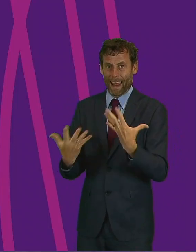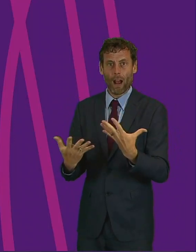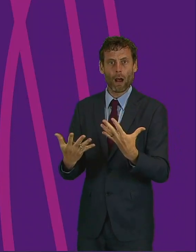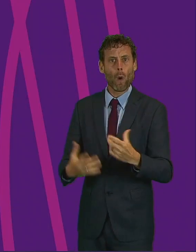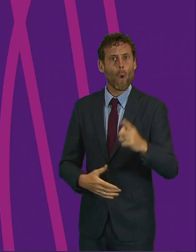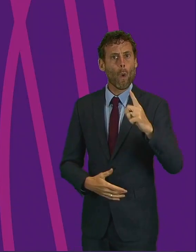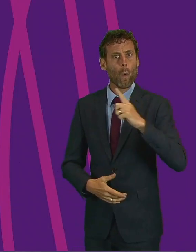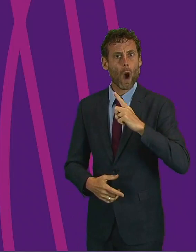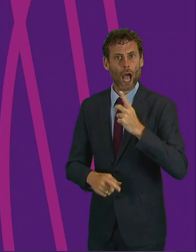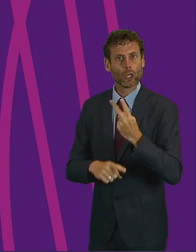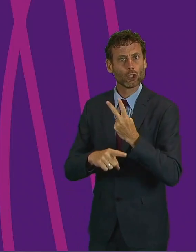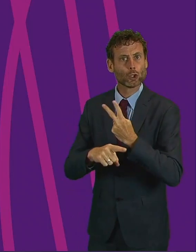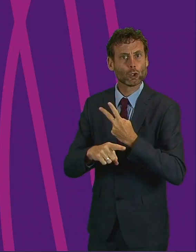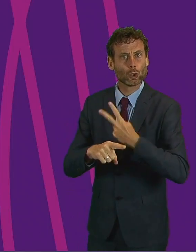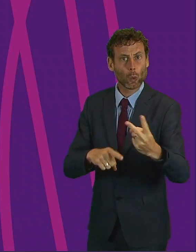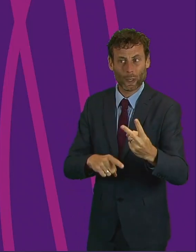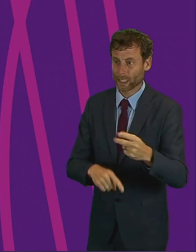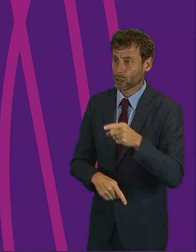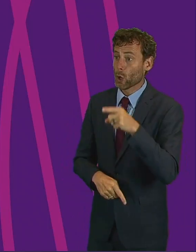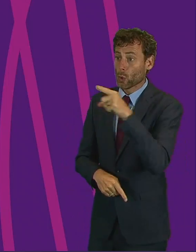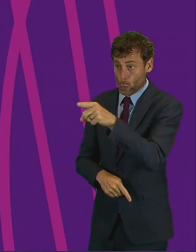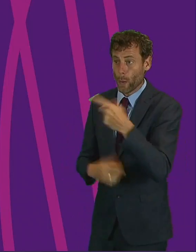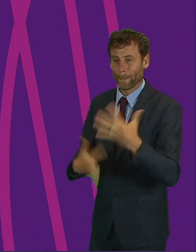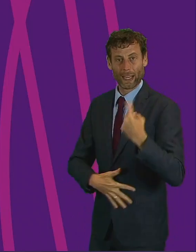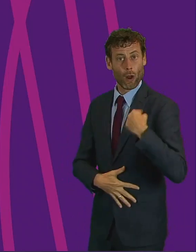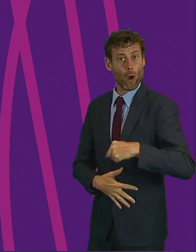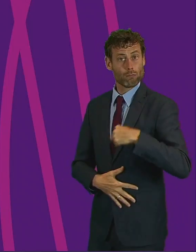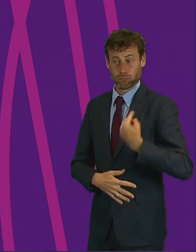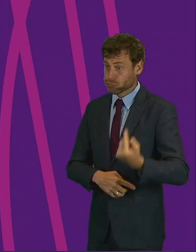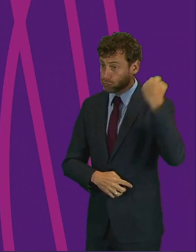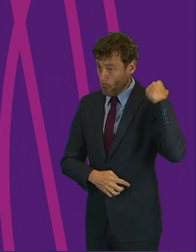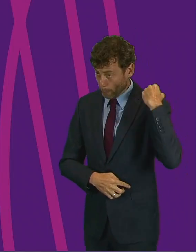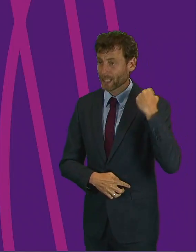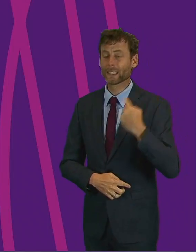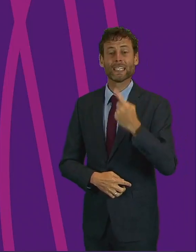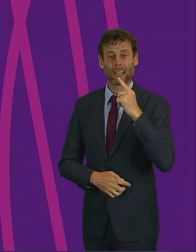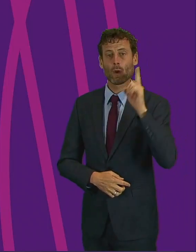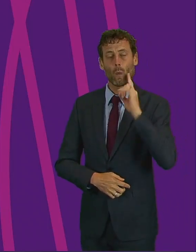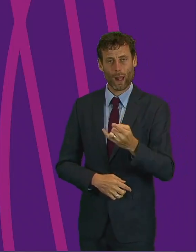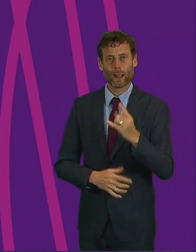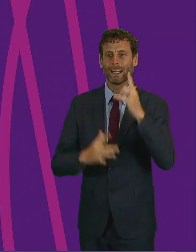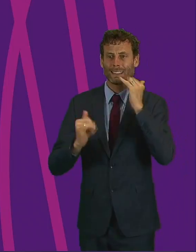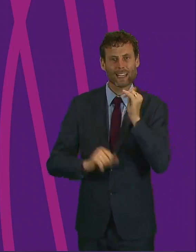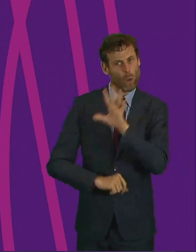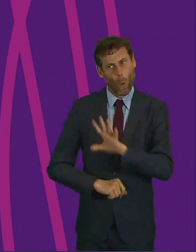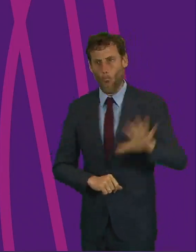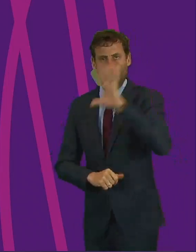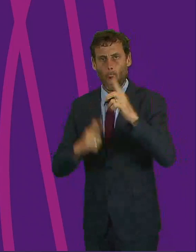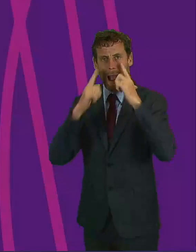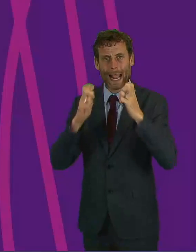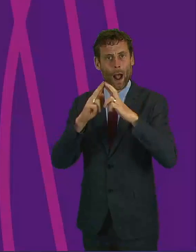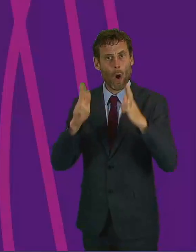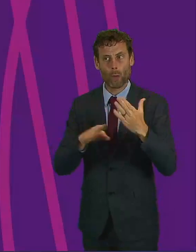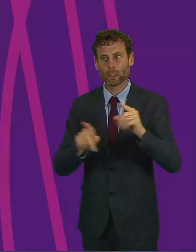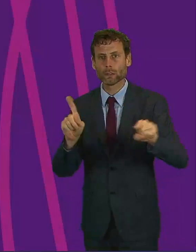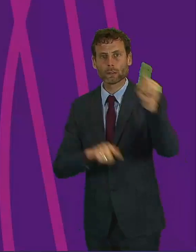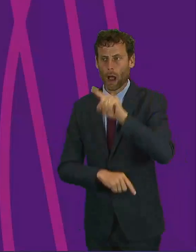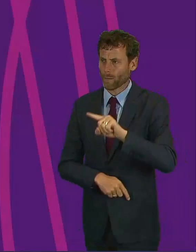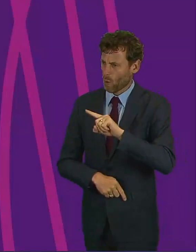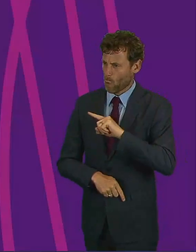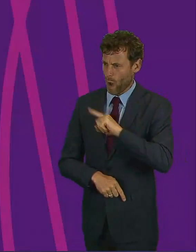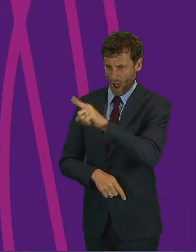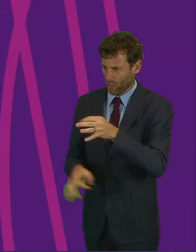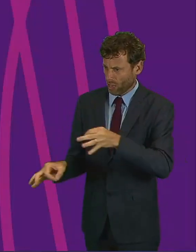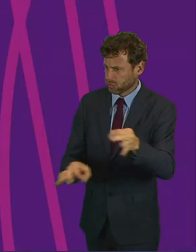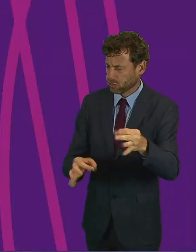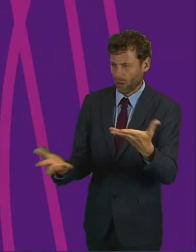on from a promise to test all care home staff, is this government still not getting it right? First Minister.